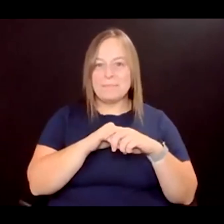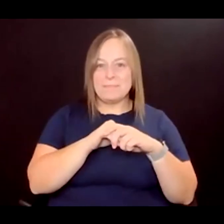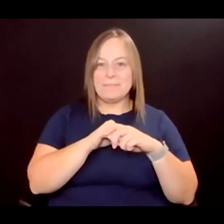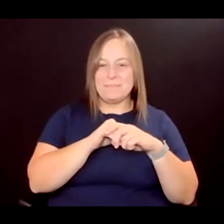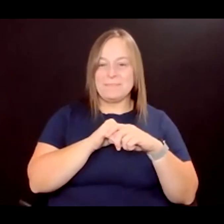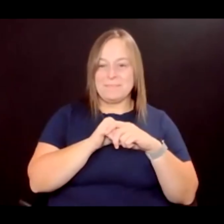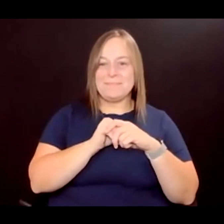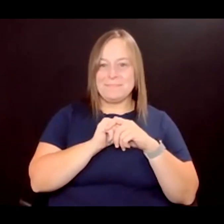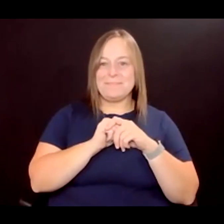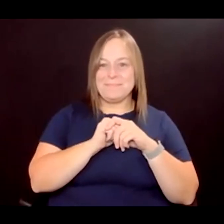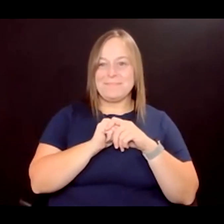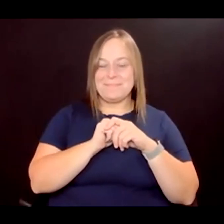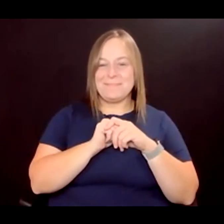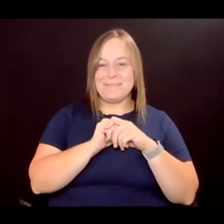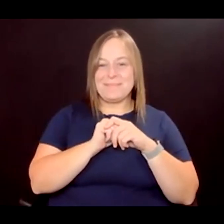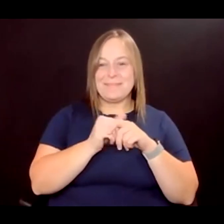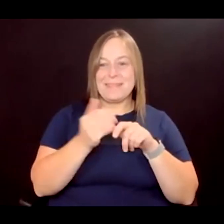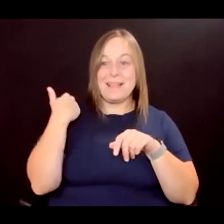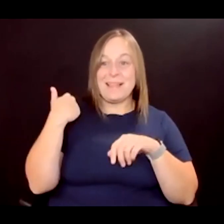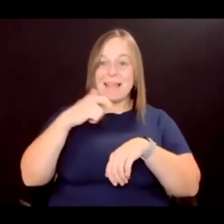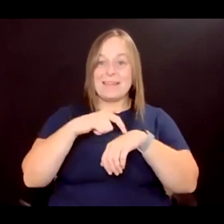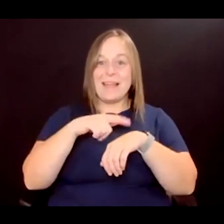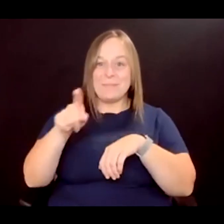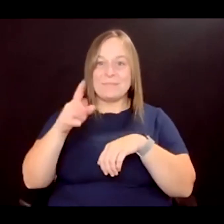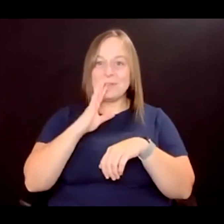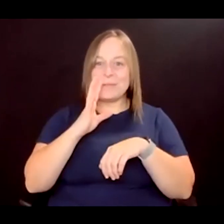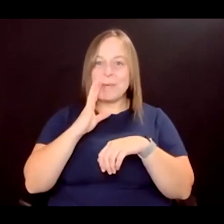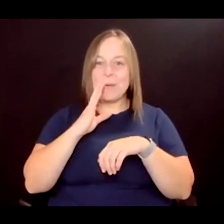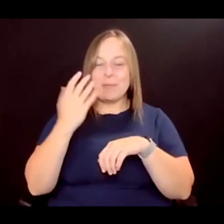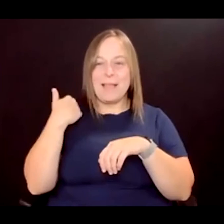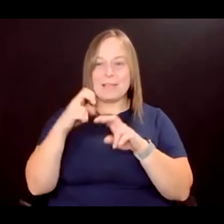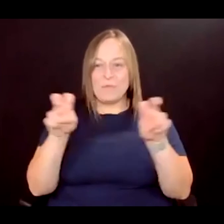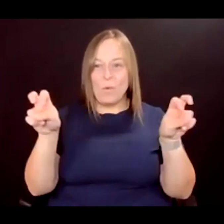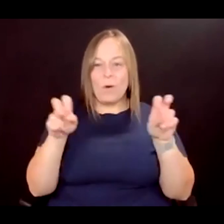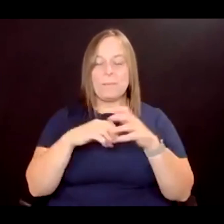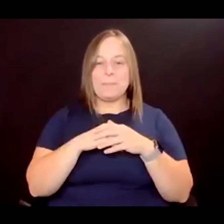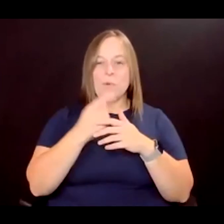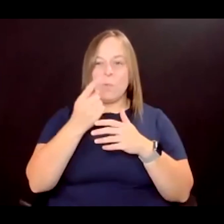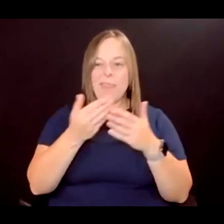if you know people interested, they can reach out to me at